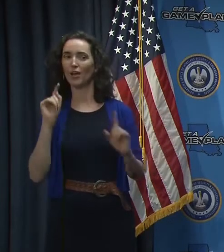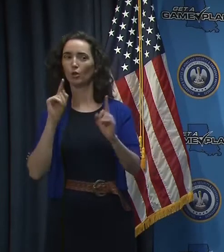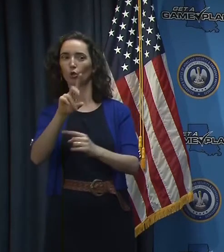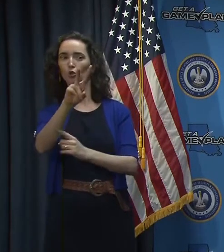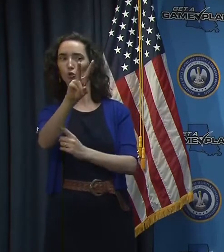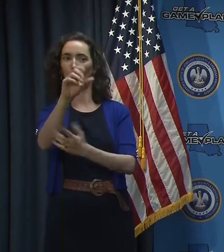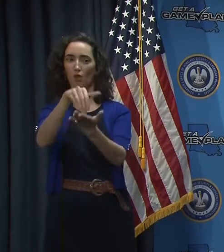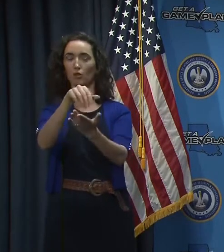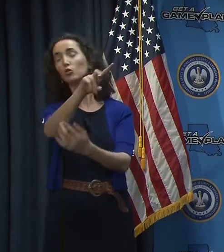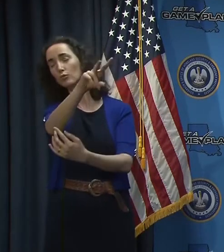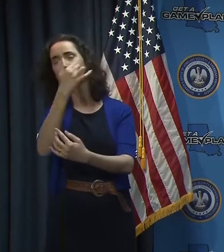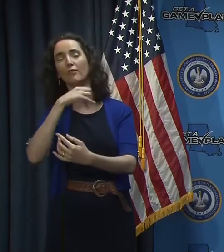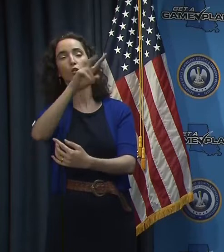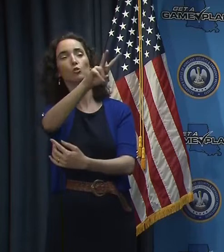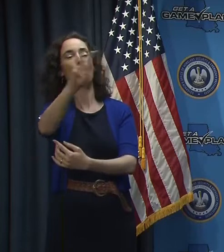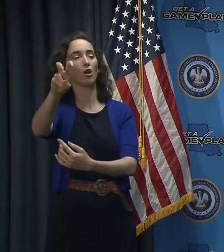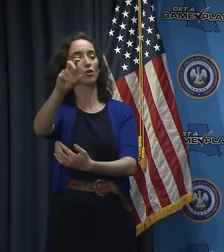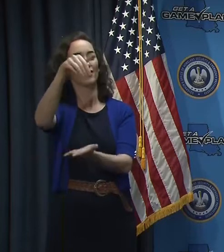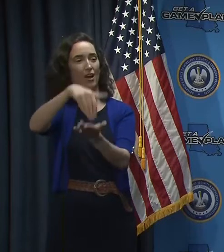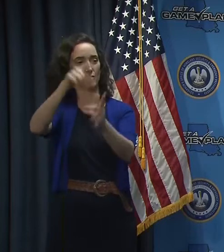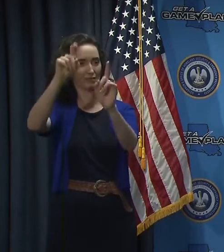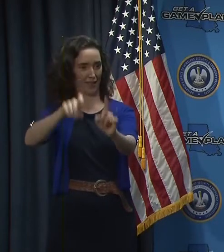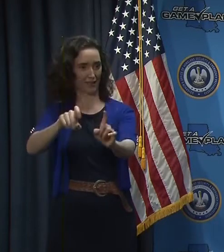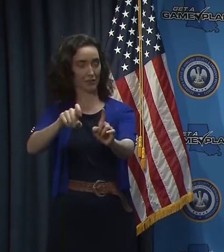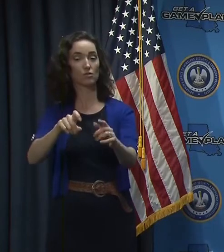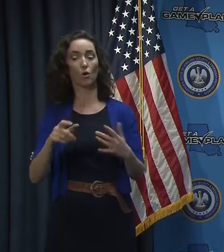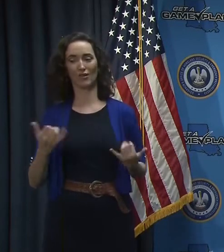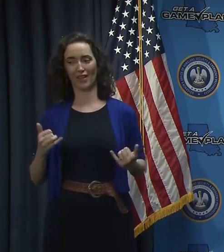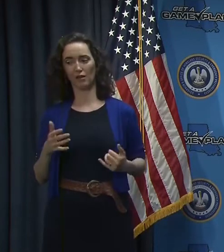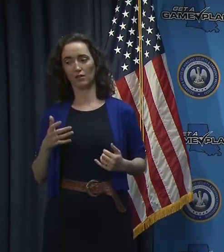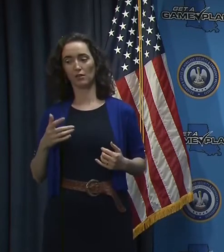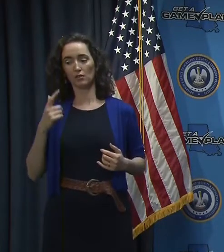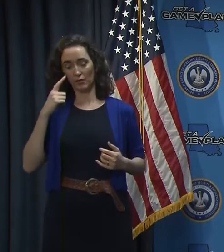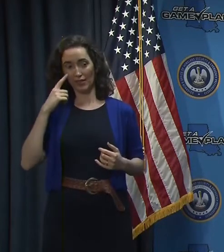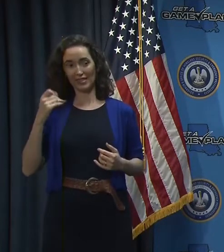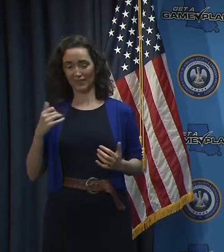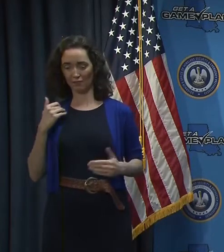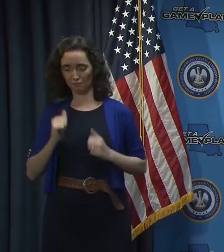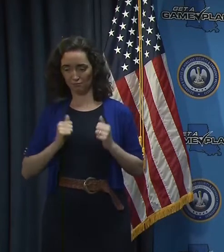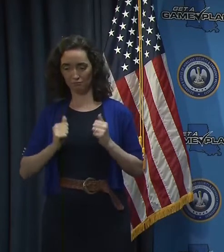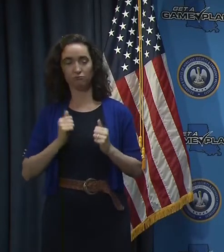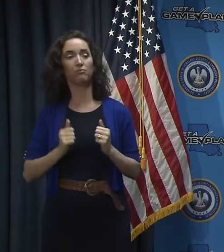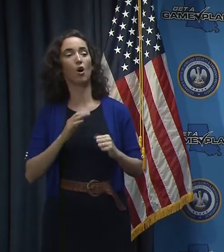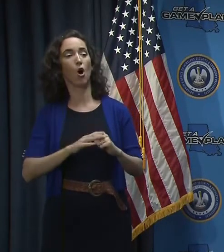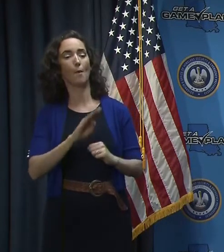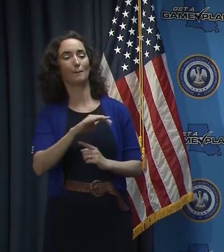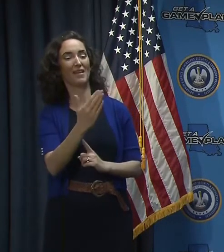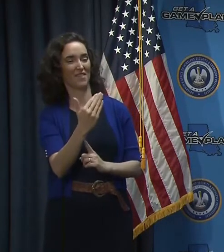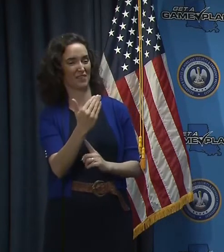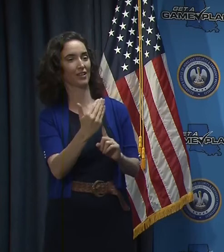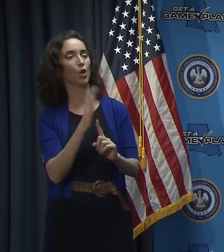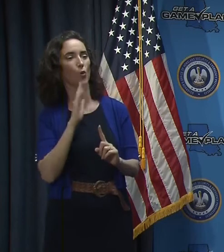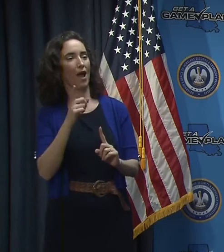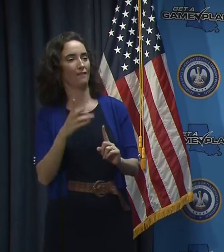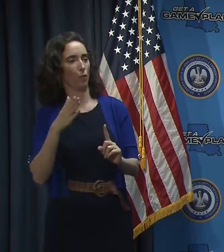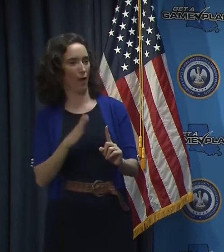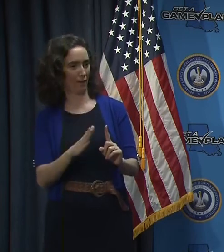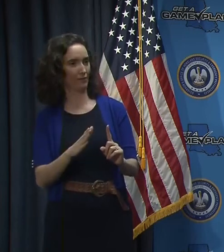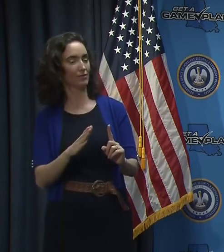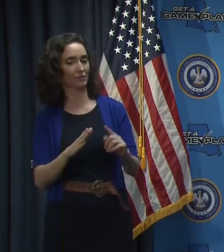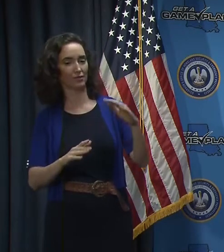starting at about halfway there. We think by halfway through the month, we'll be another halfway towards that goal. With contact tracing, that's the taking each case that you